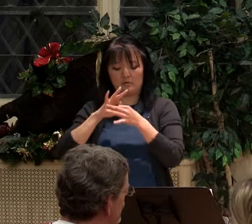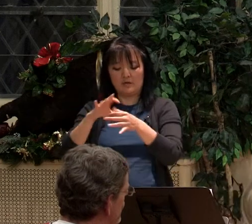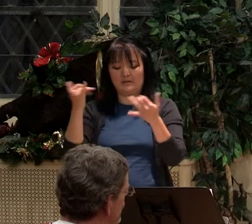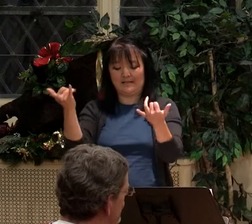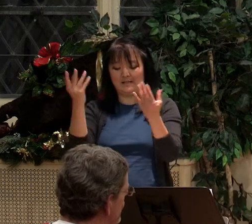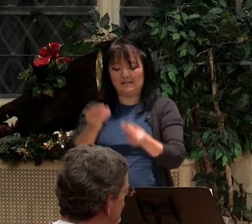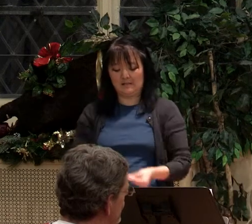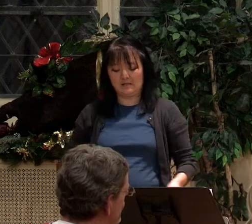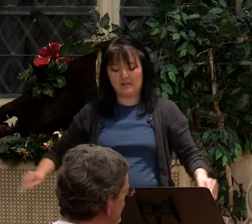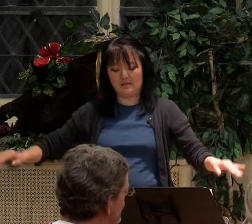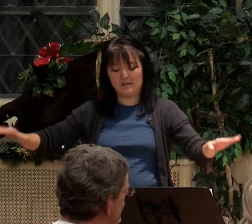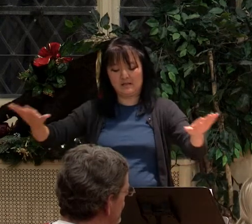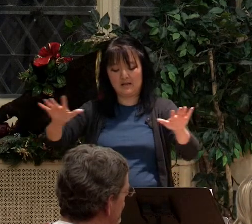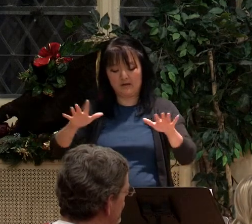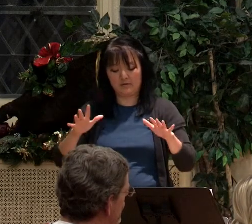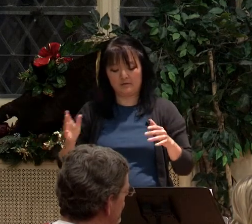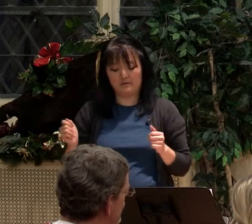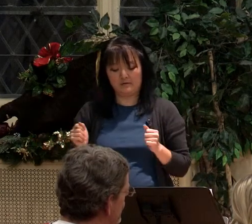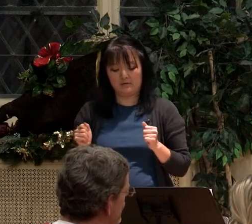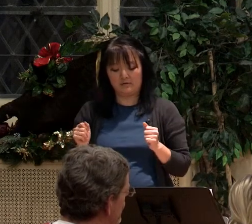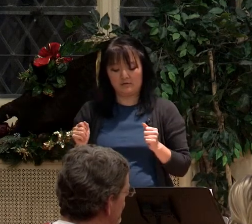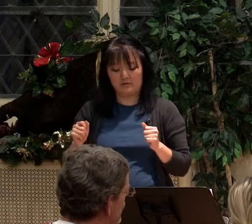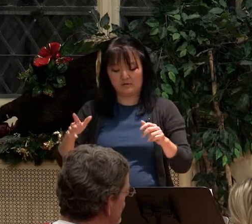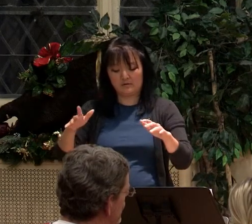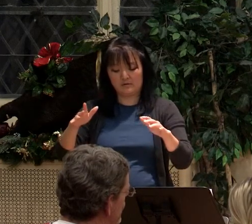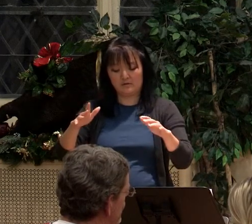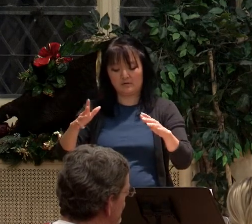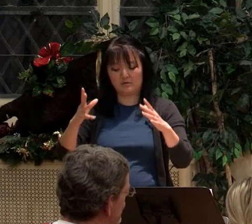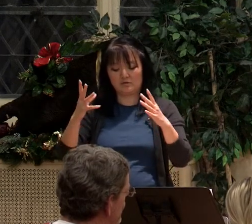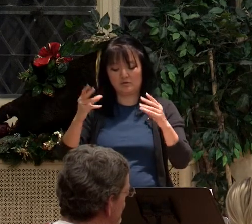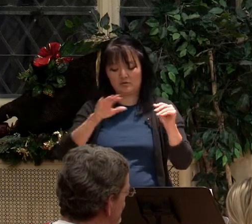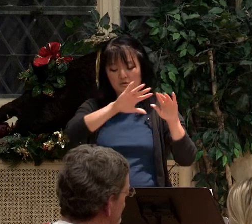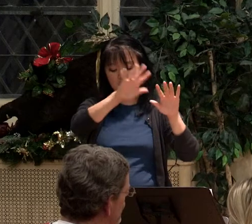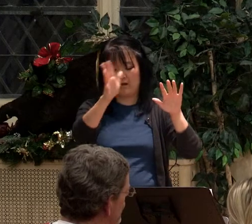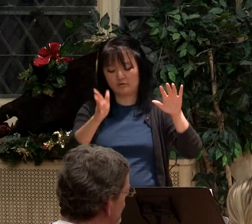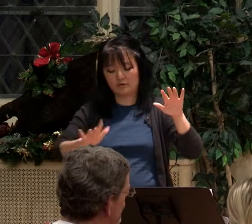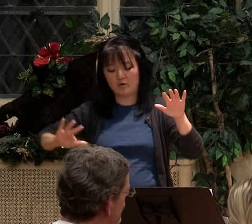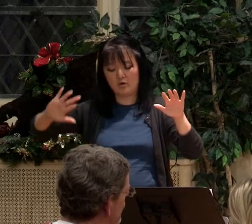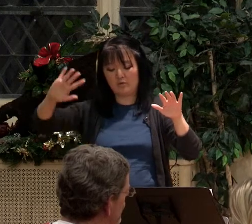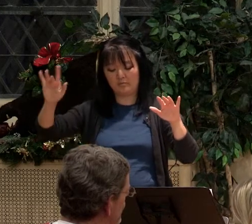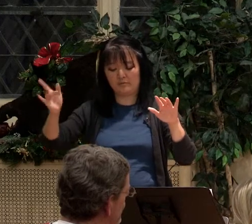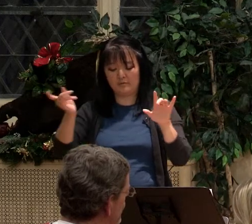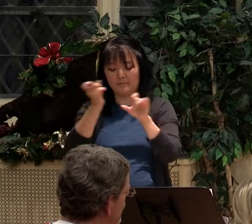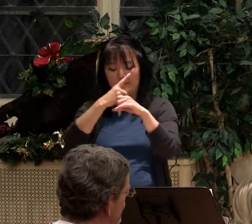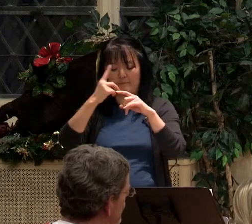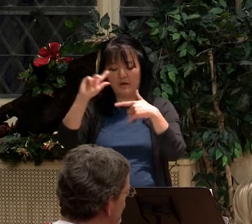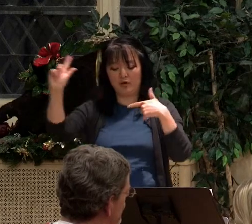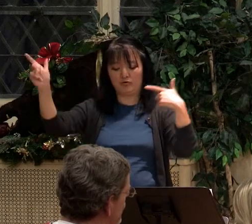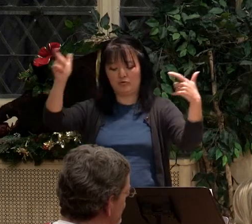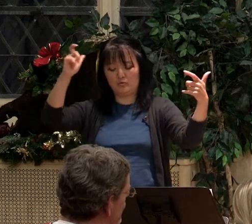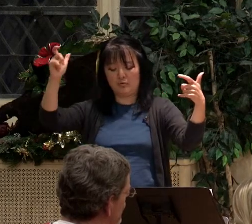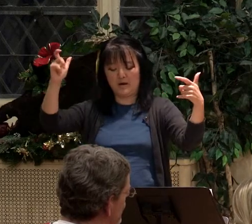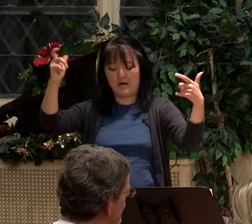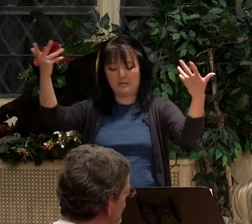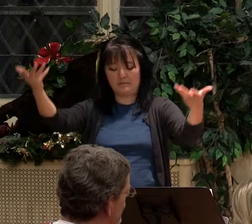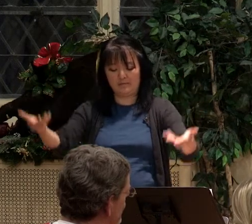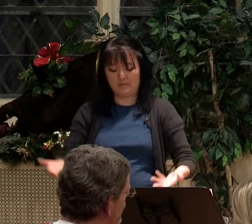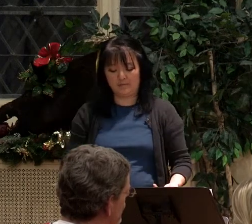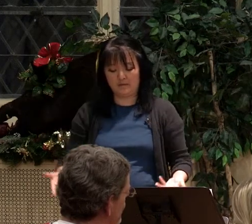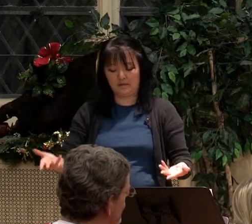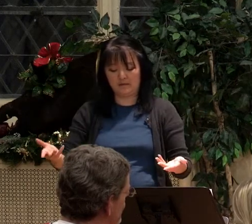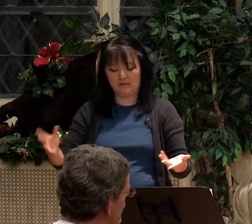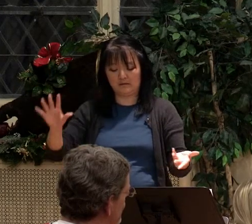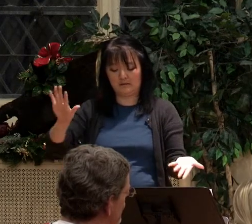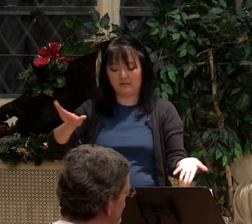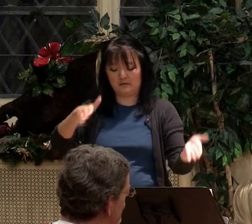land, which is hewn into its rough inclines and soft slopes by a great being. It stands eternally, dead